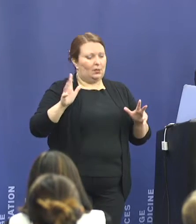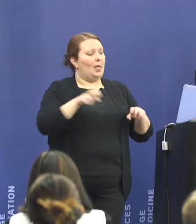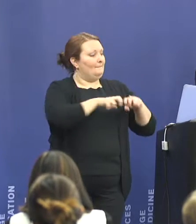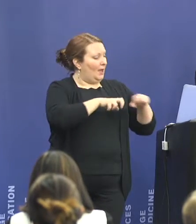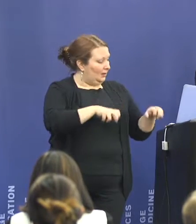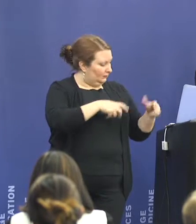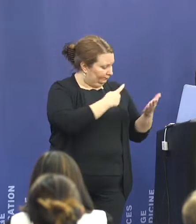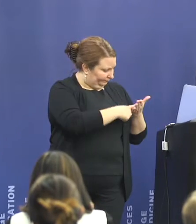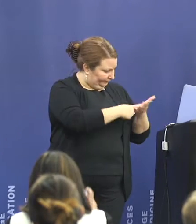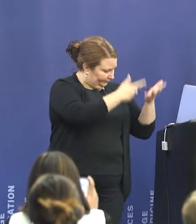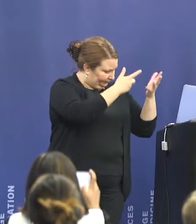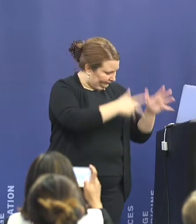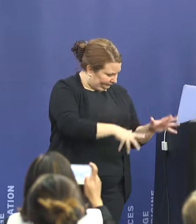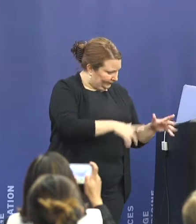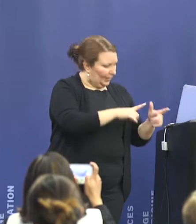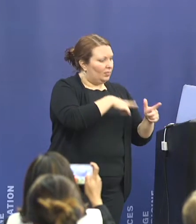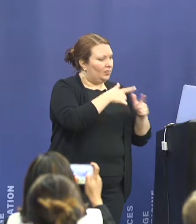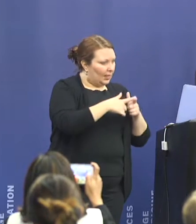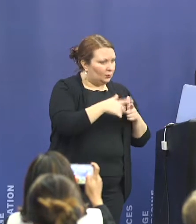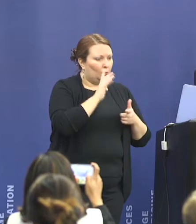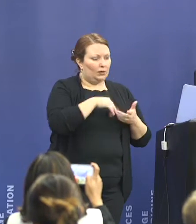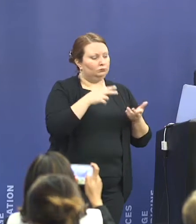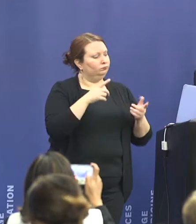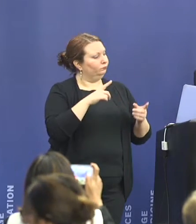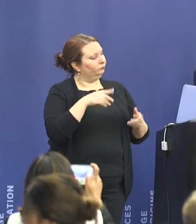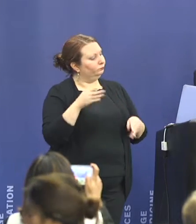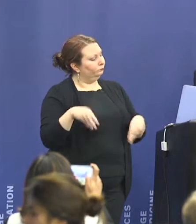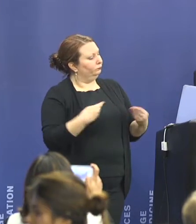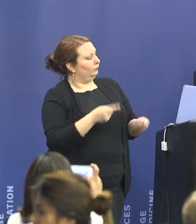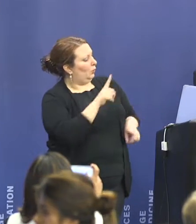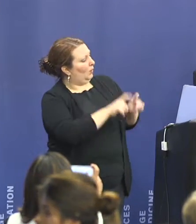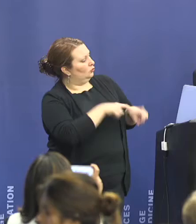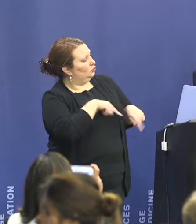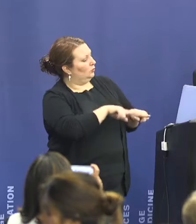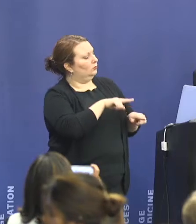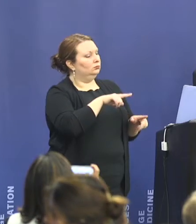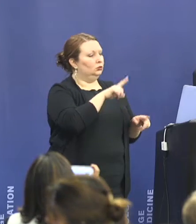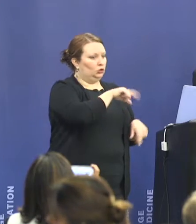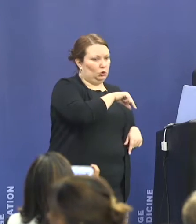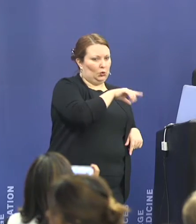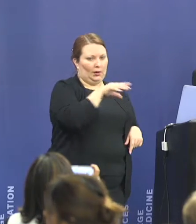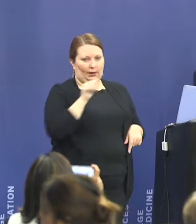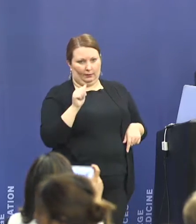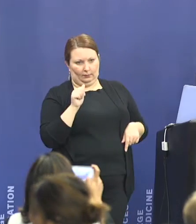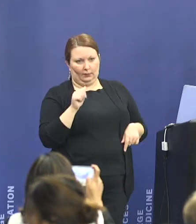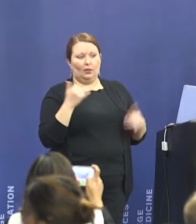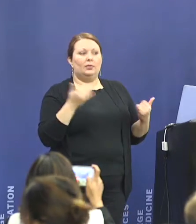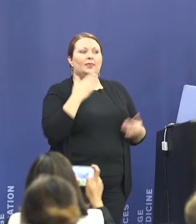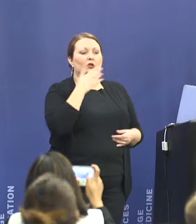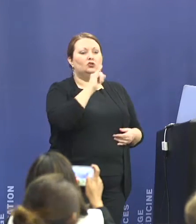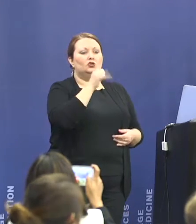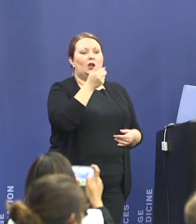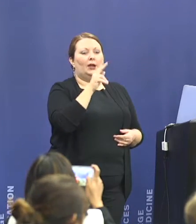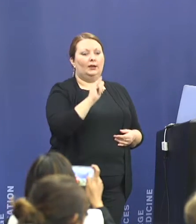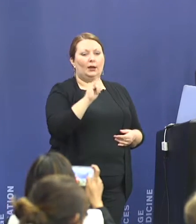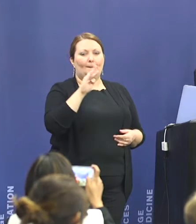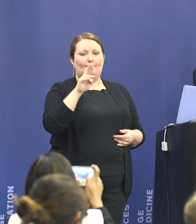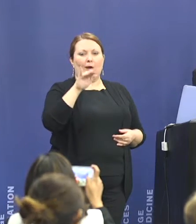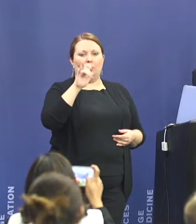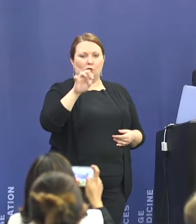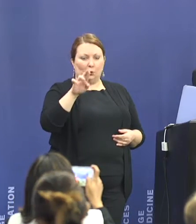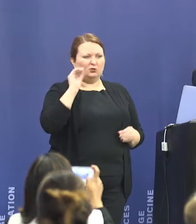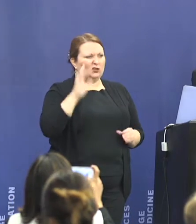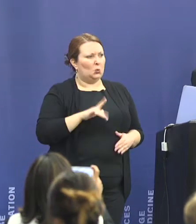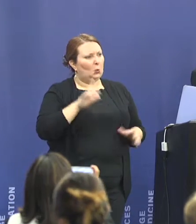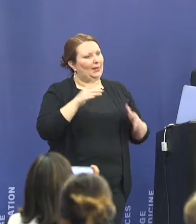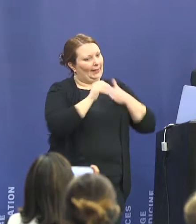panel discussion, and we'll utilize them during the Q&A. I want to thank Professor Jenny Breyer, who's been leading this effort this